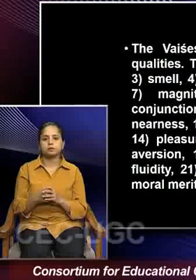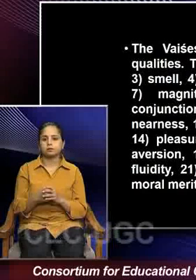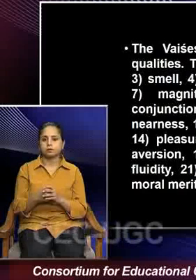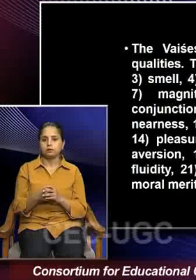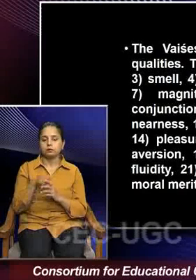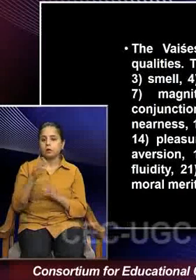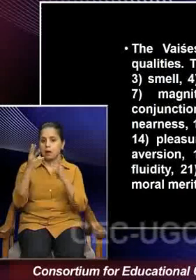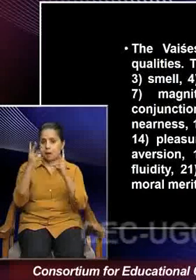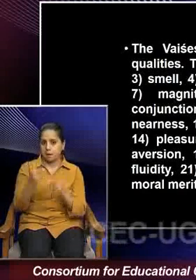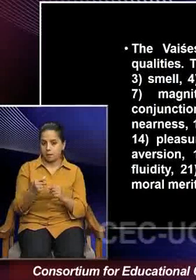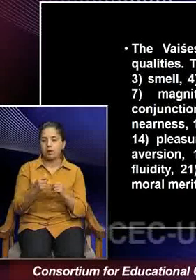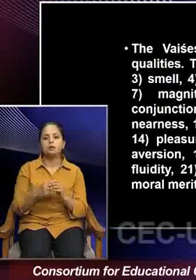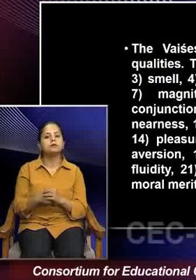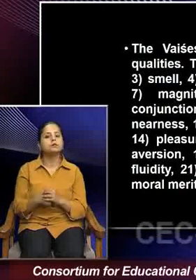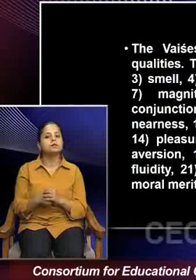number,